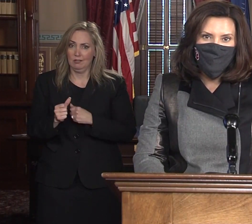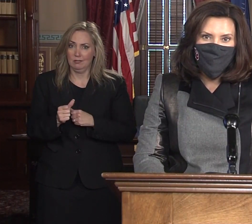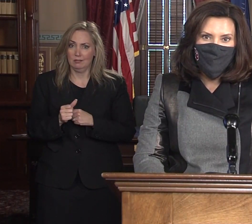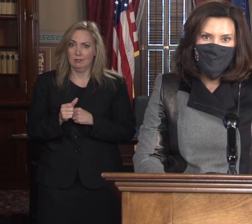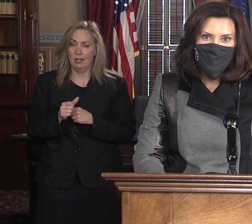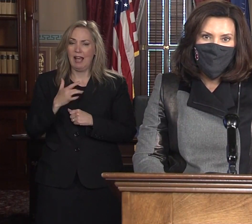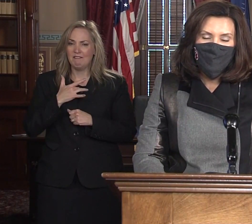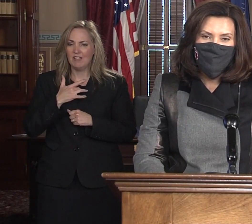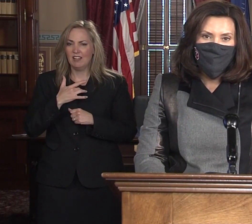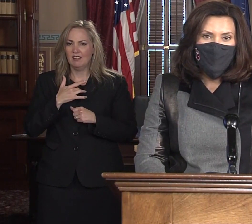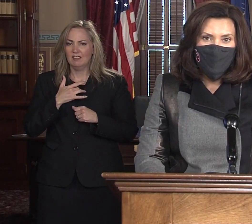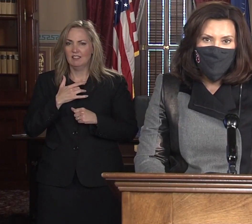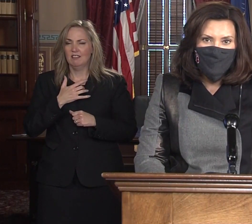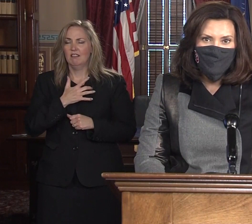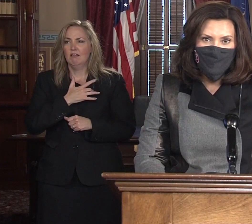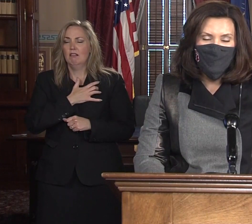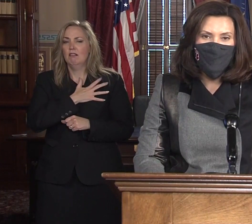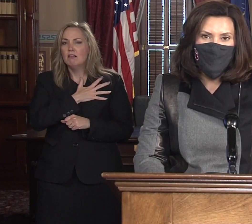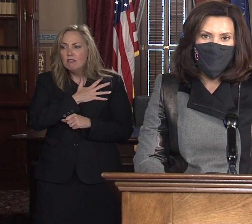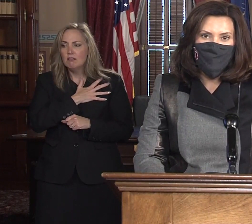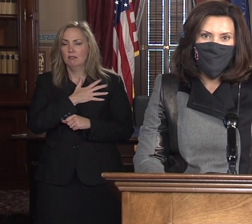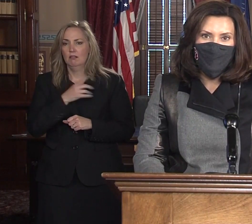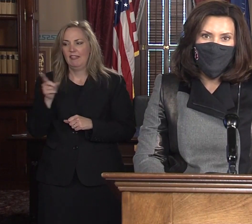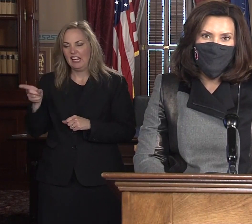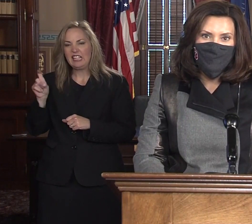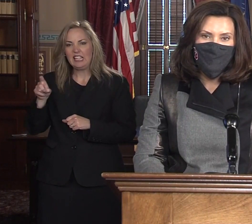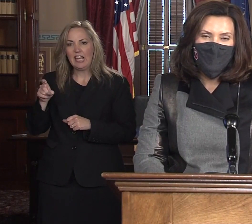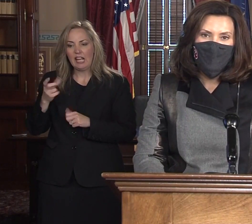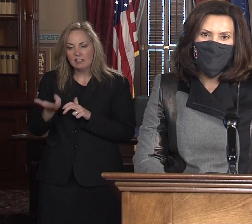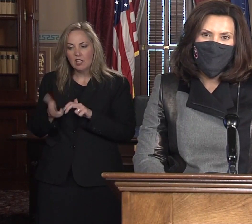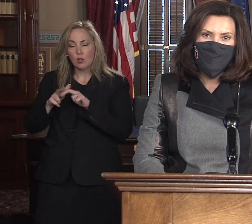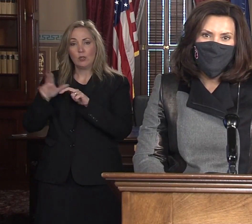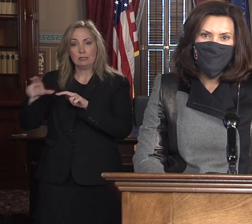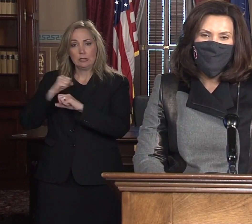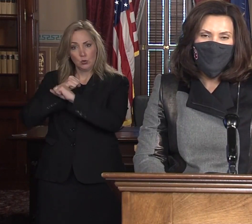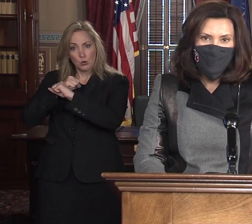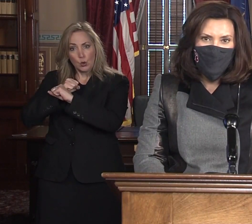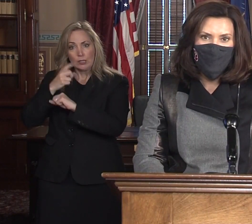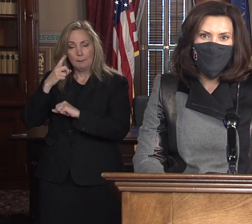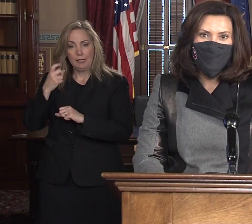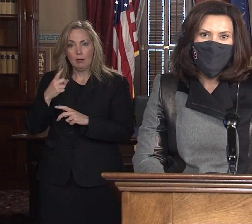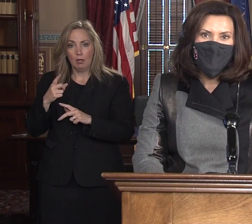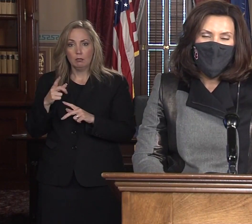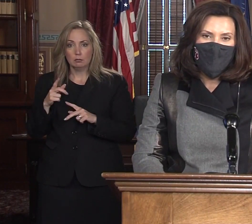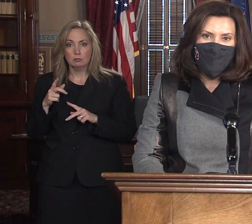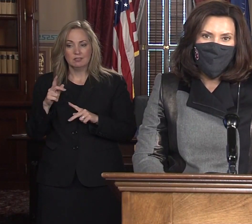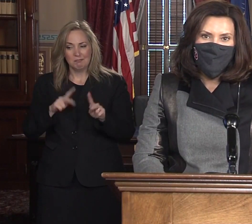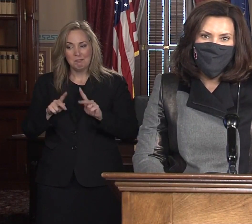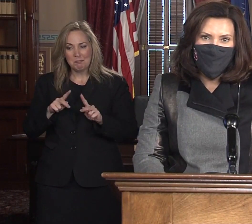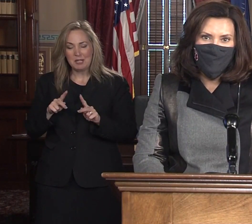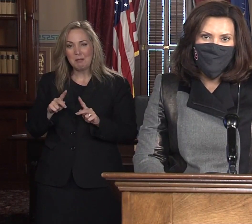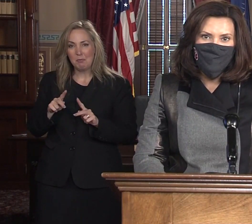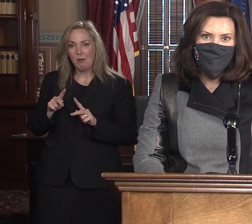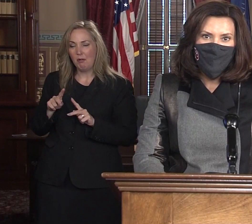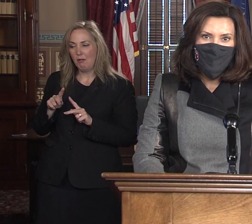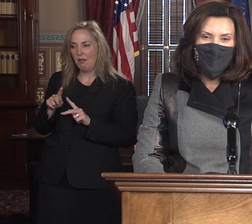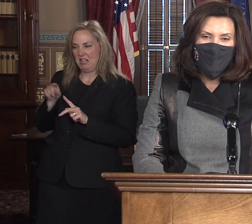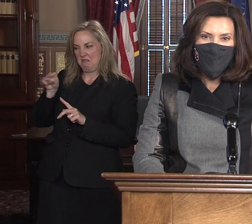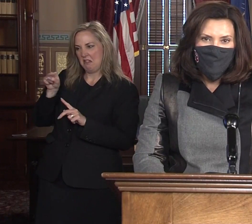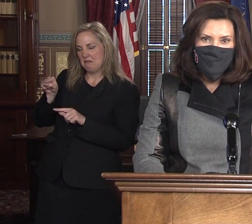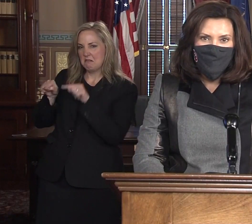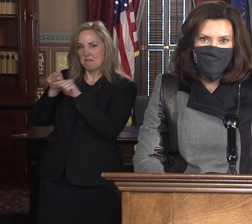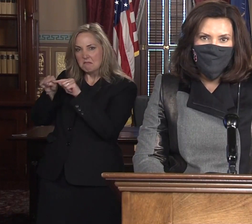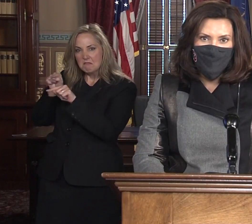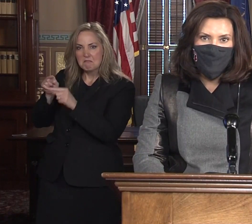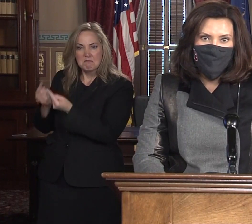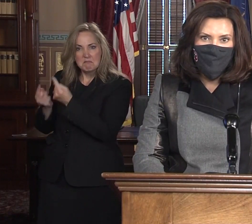had to beef up his security because of the vitriol and the attacks. I